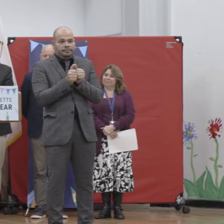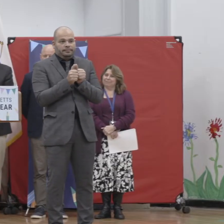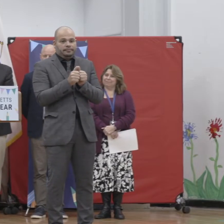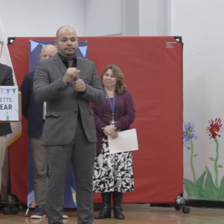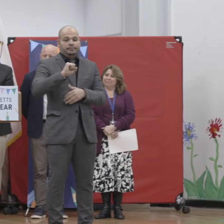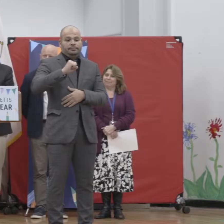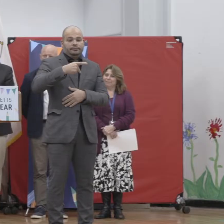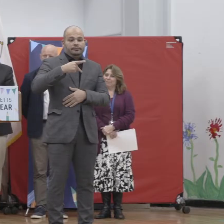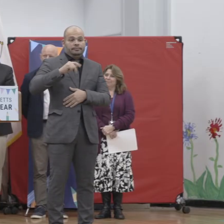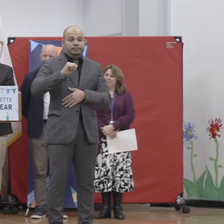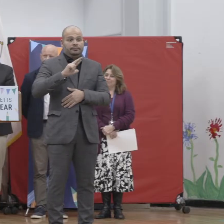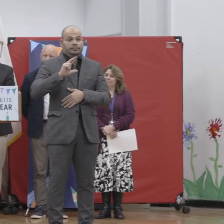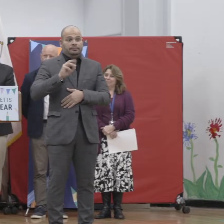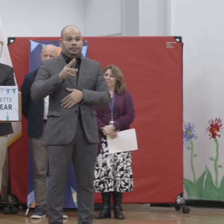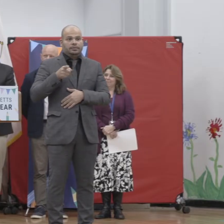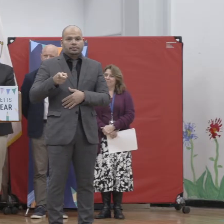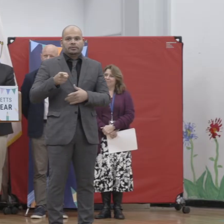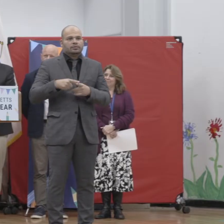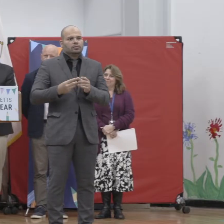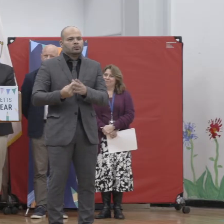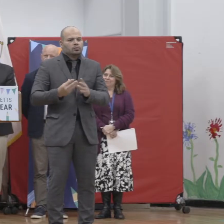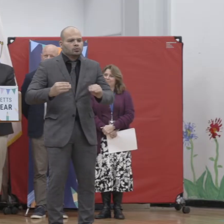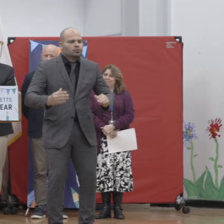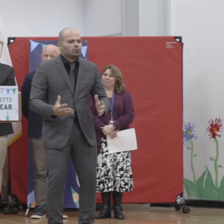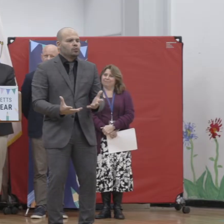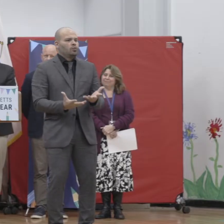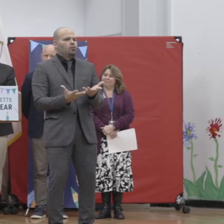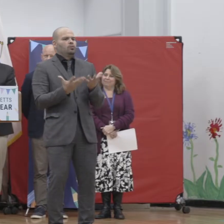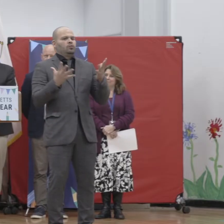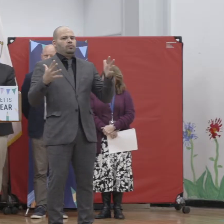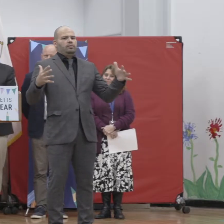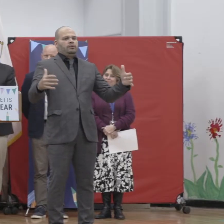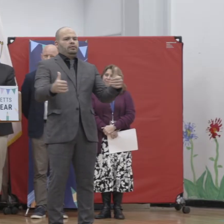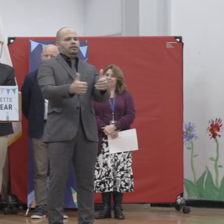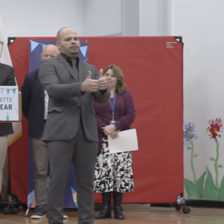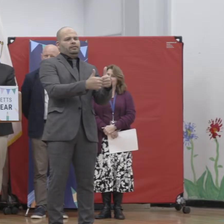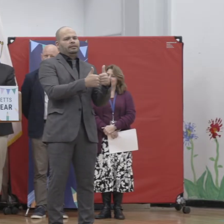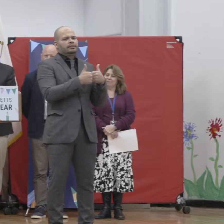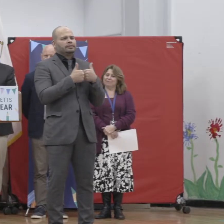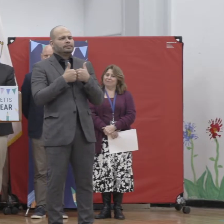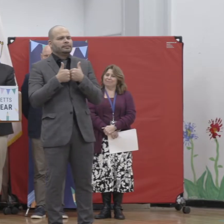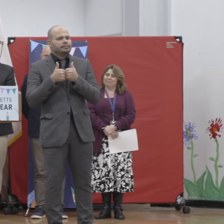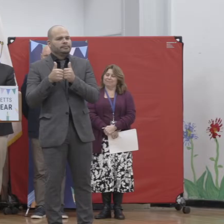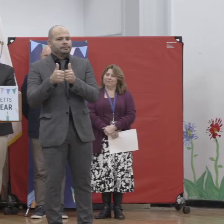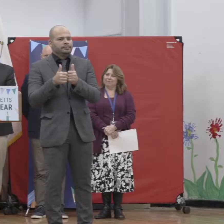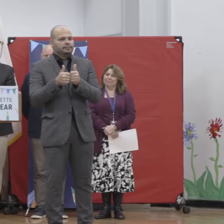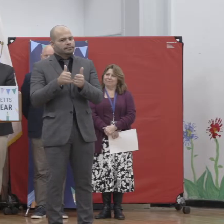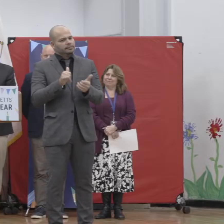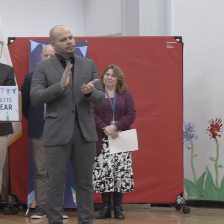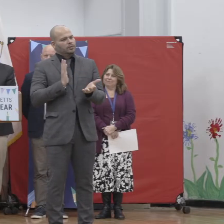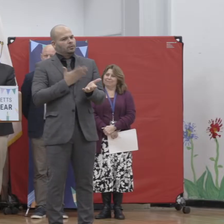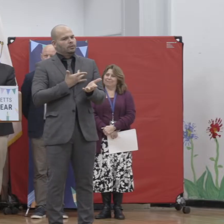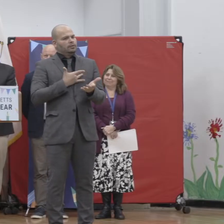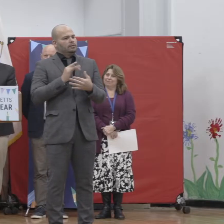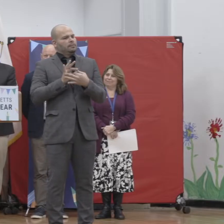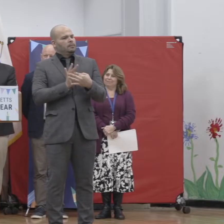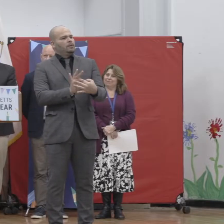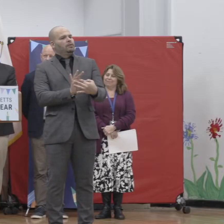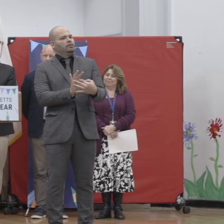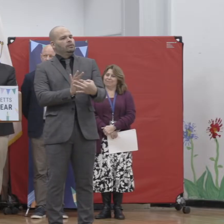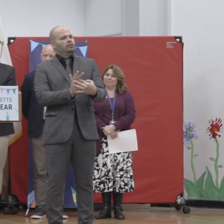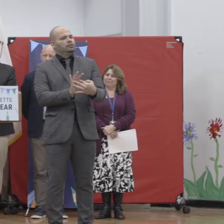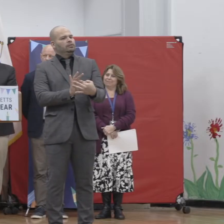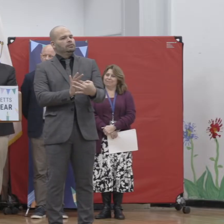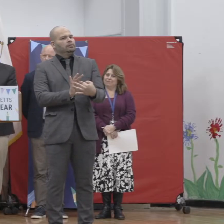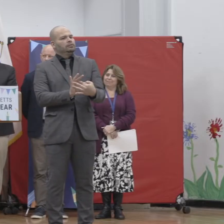of you at this school. And above all else, she wants to make learning fun when it involves the community